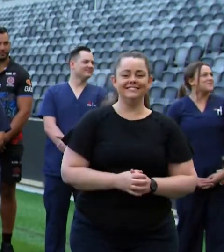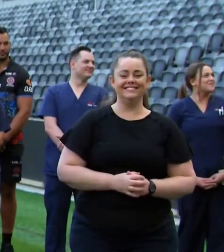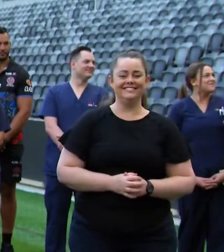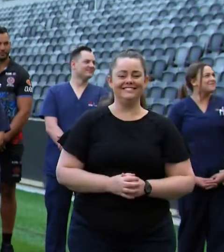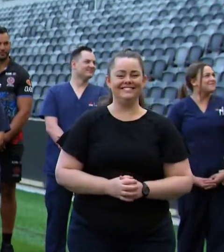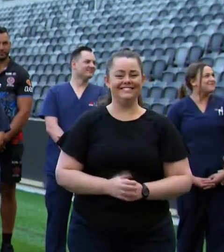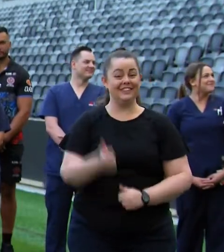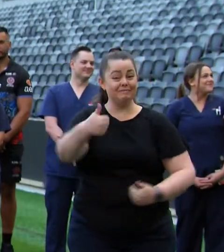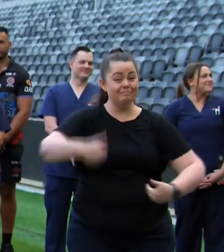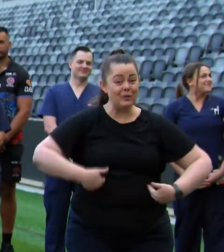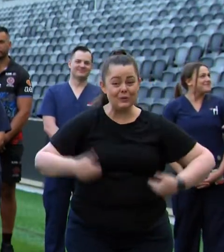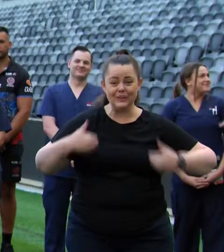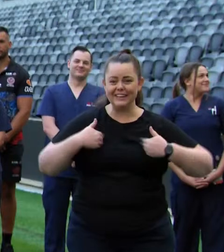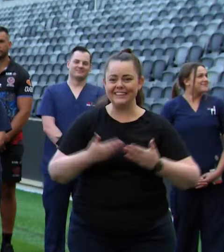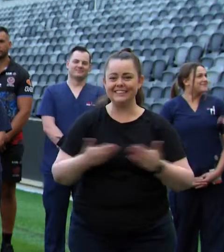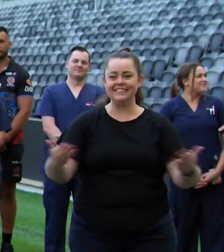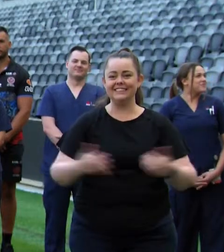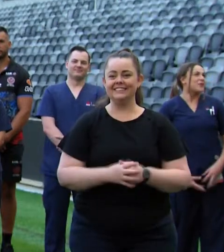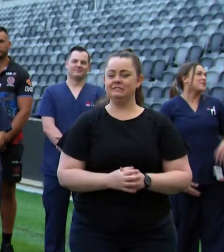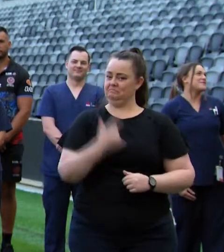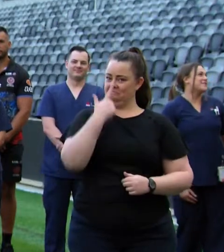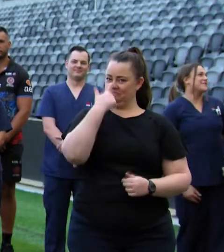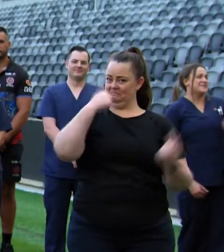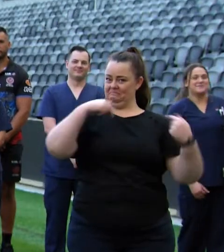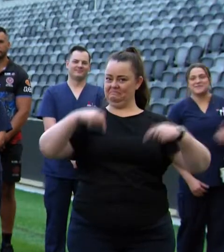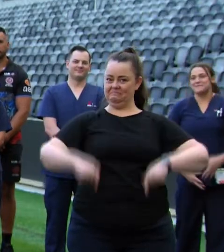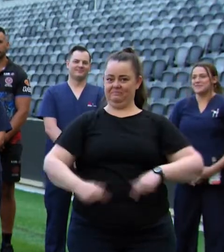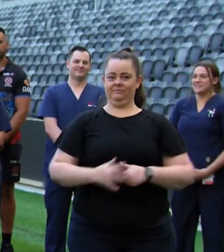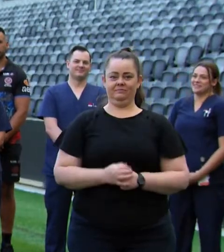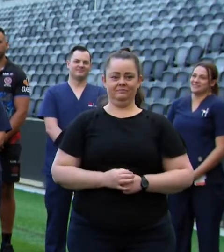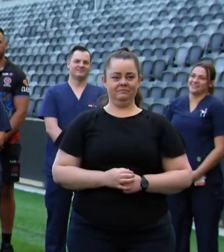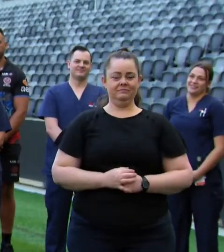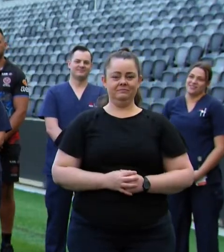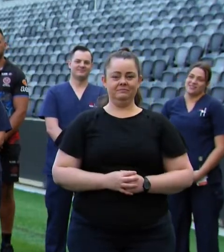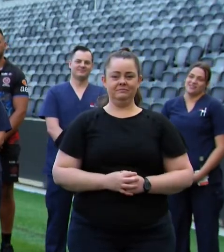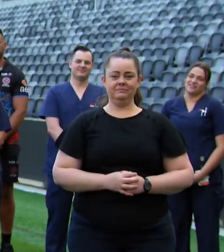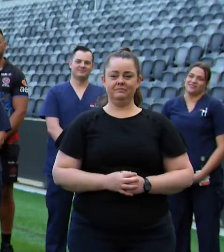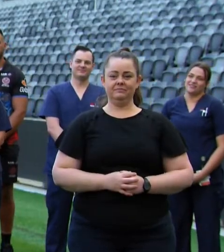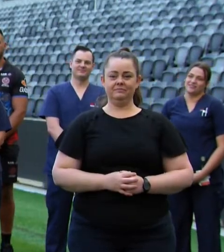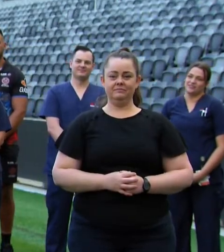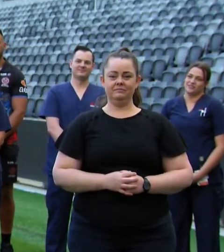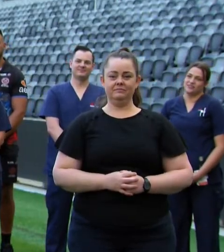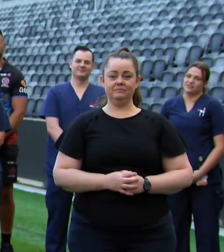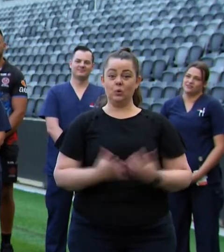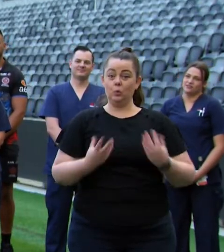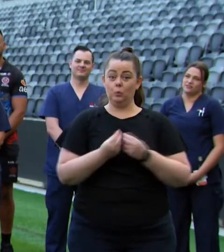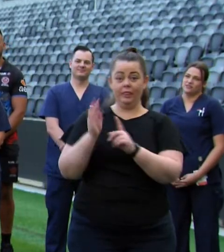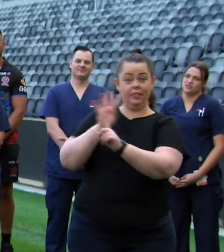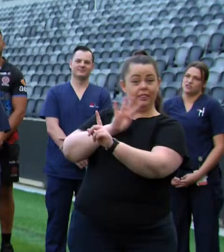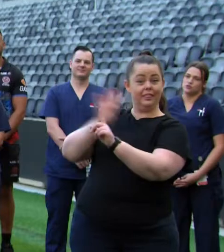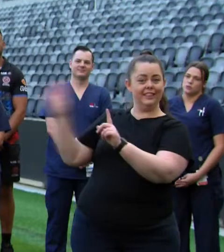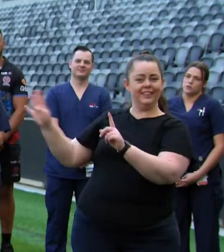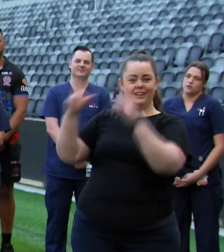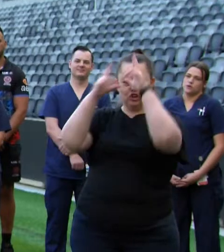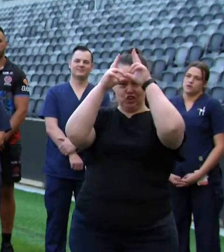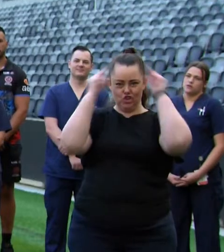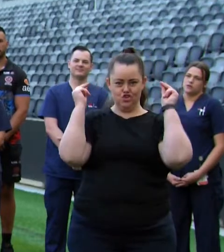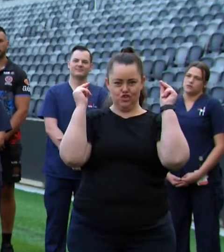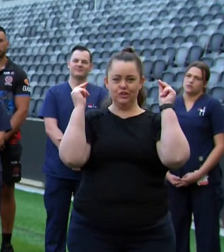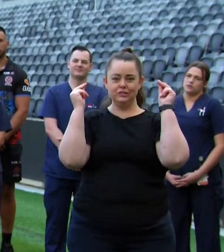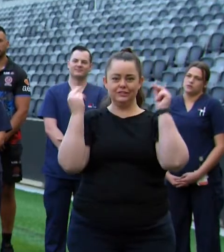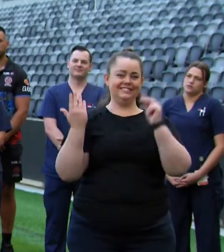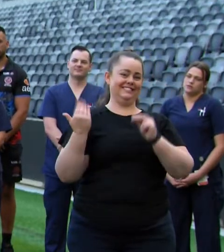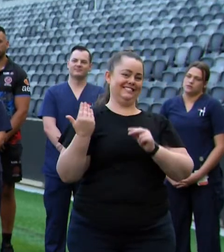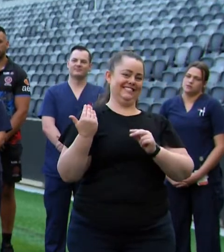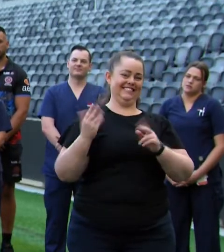Good morning, everybody. It's a privilege to be here with all of the nurses who have come on